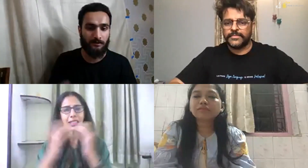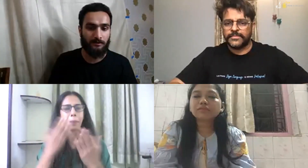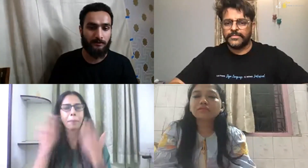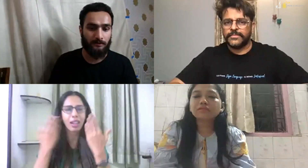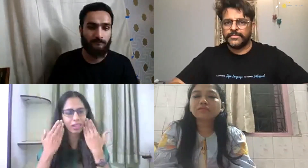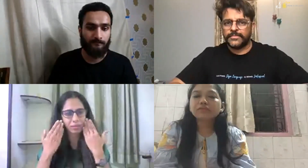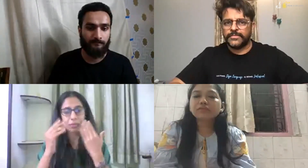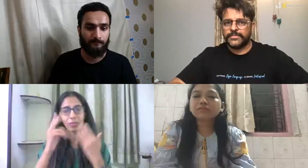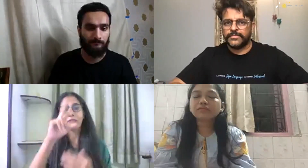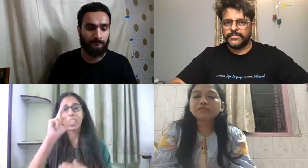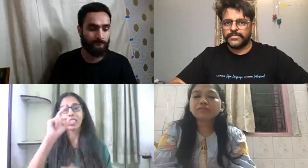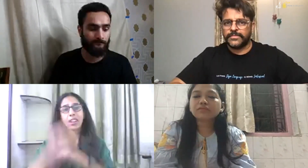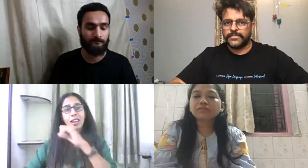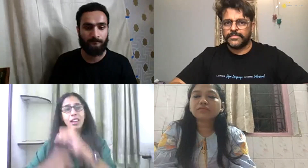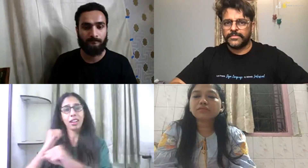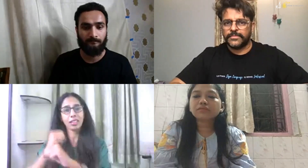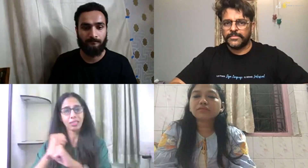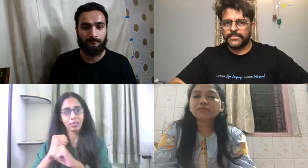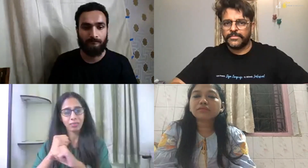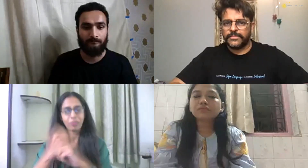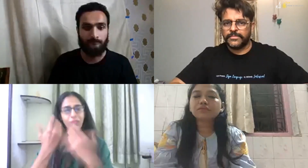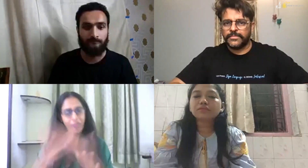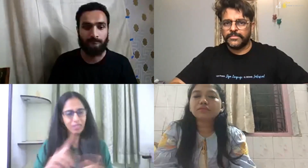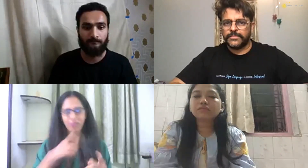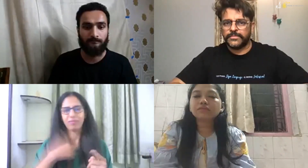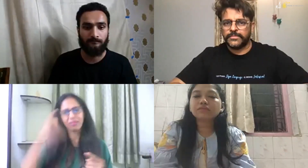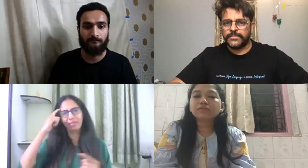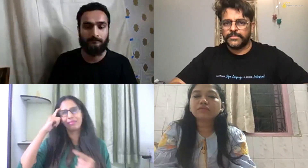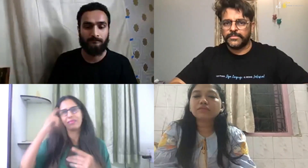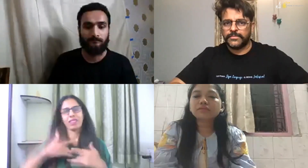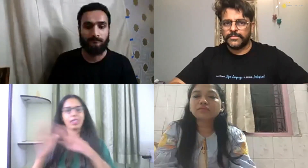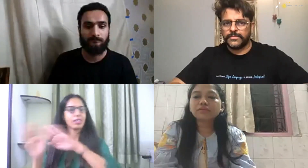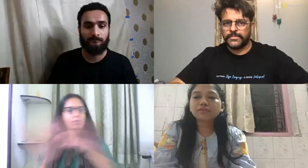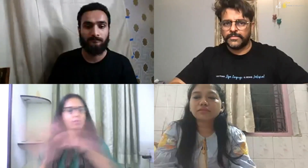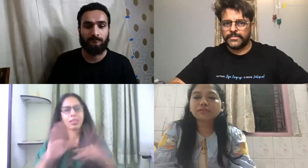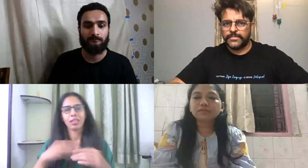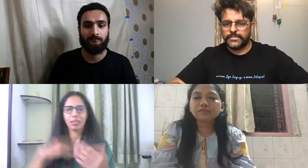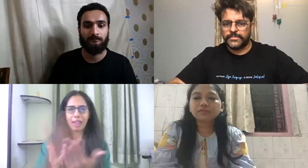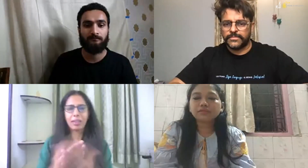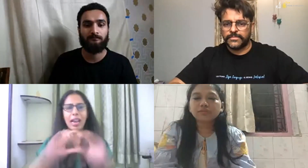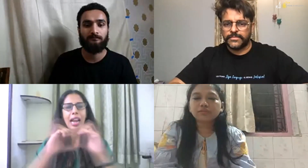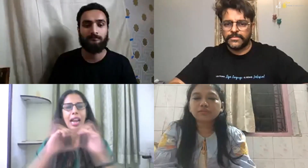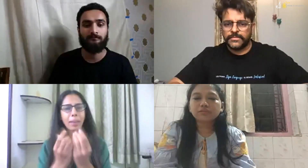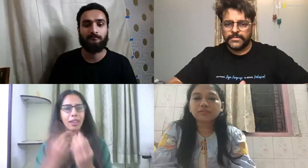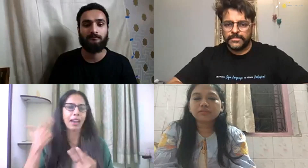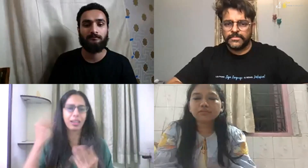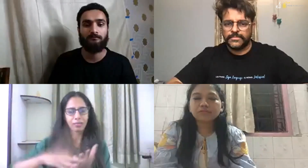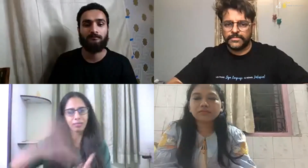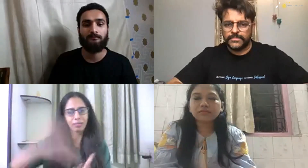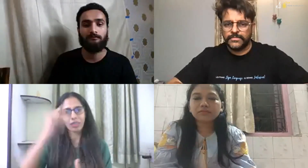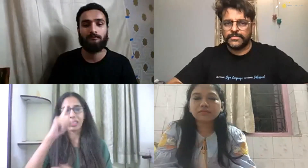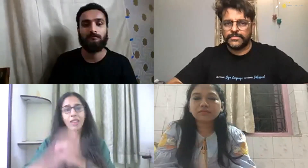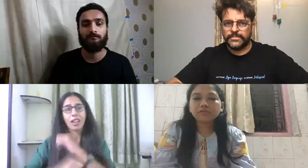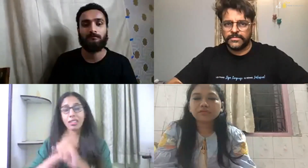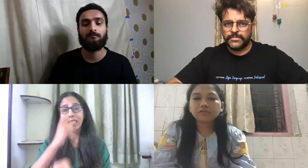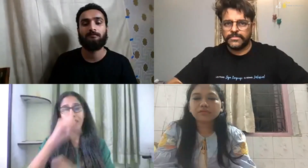bank, and later on I took the makeup classes. And then I thought that okay, I will go ahead